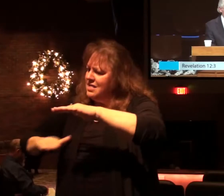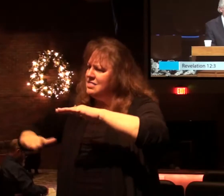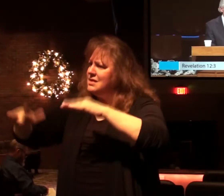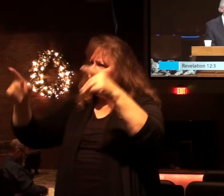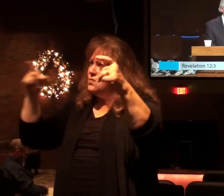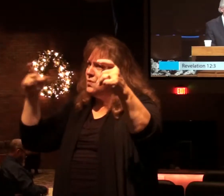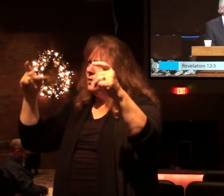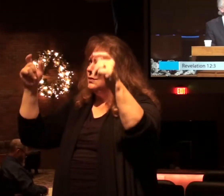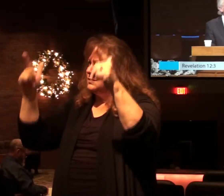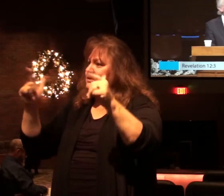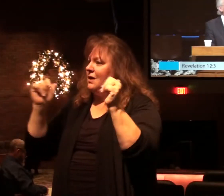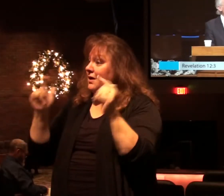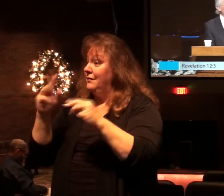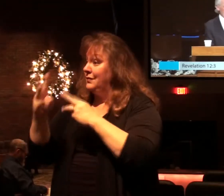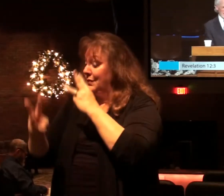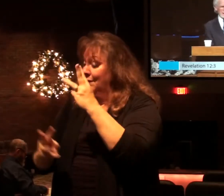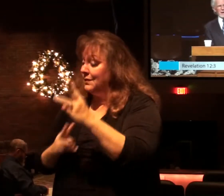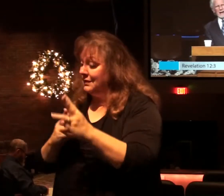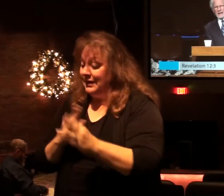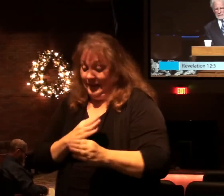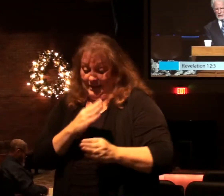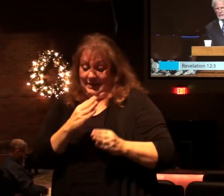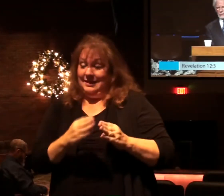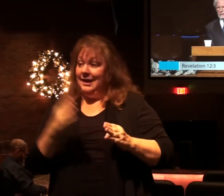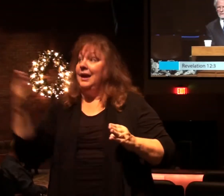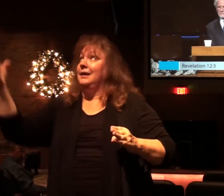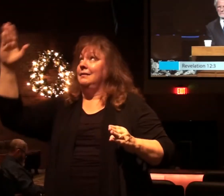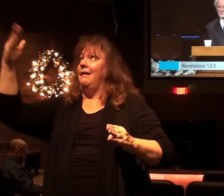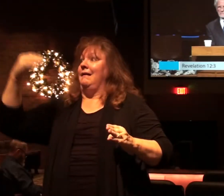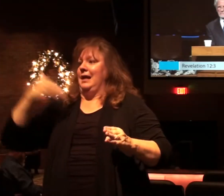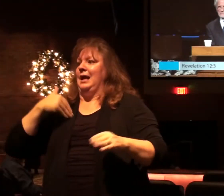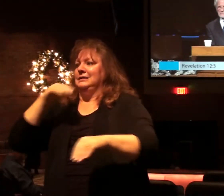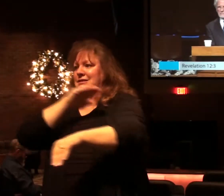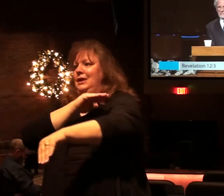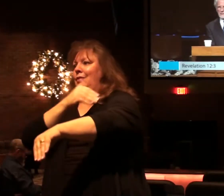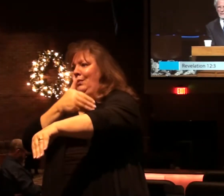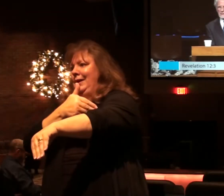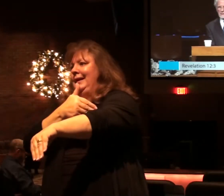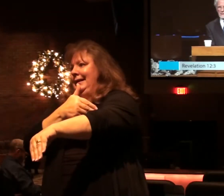the world. Ultimately, God has authority.